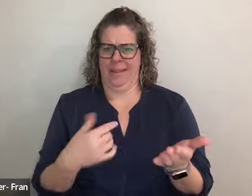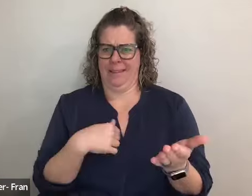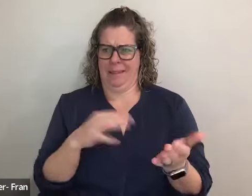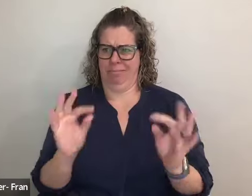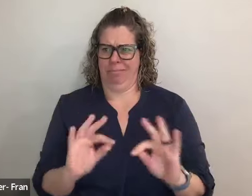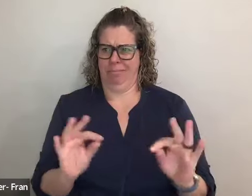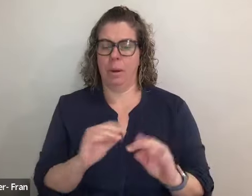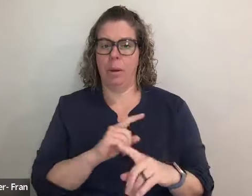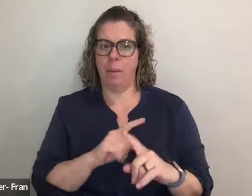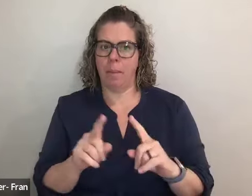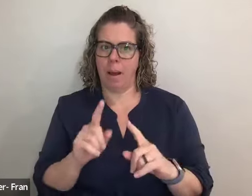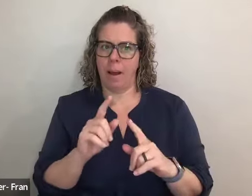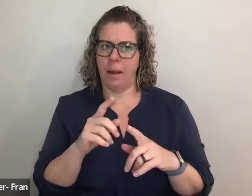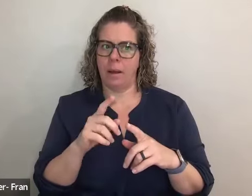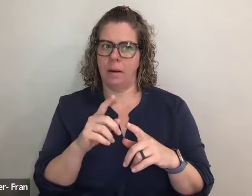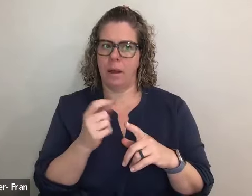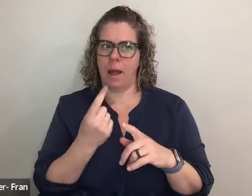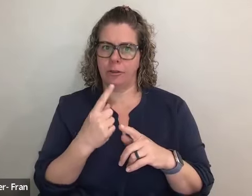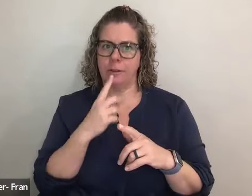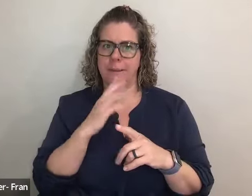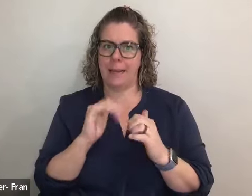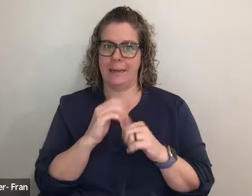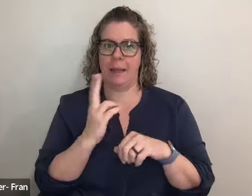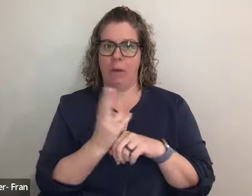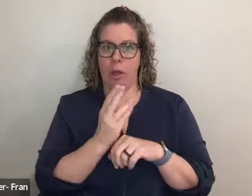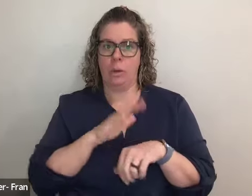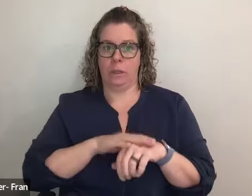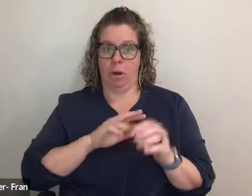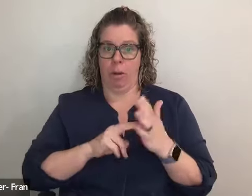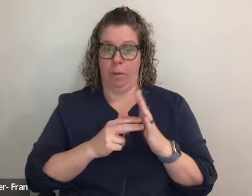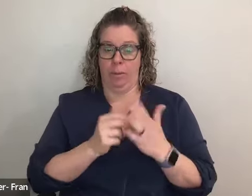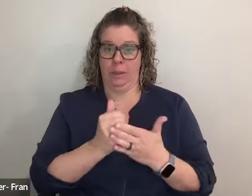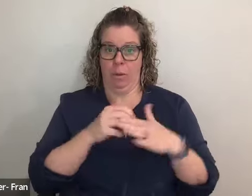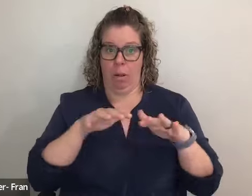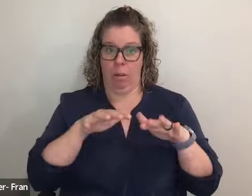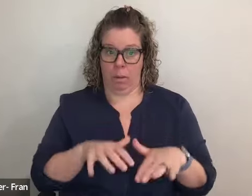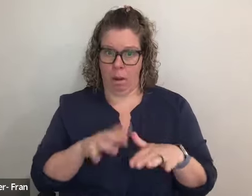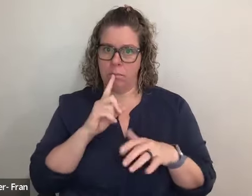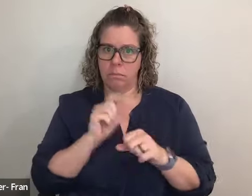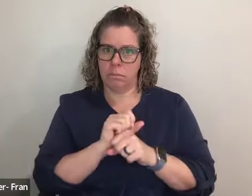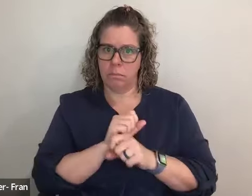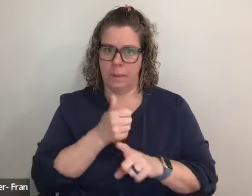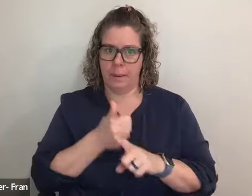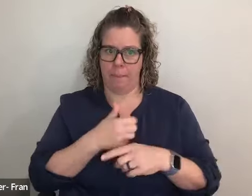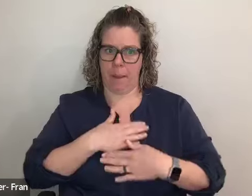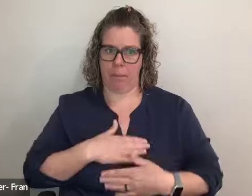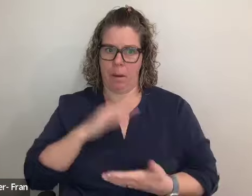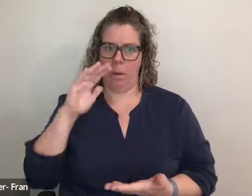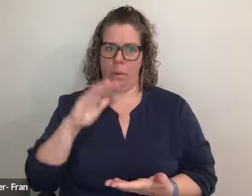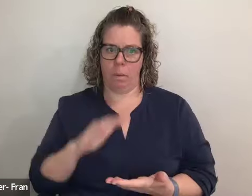bringing awareness to the impact that they can have when we use them intentionally is my favorite part of this